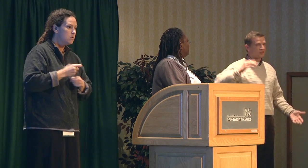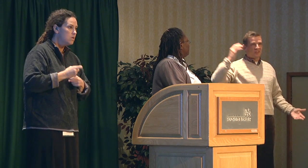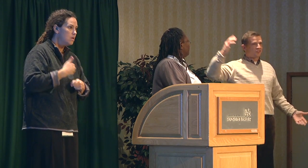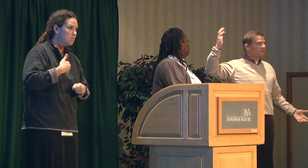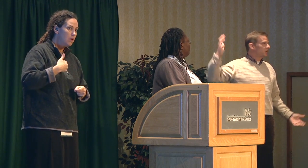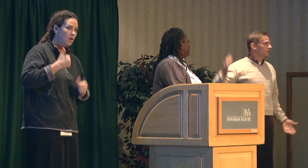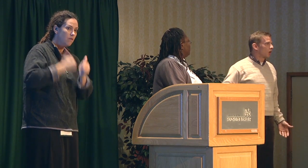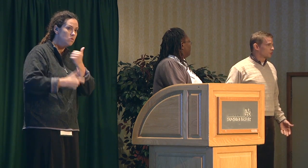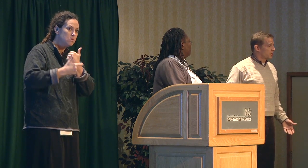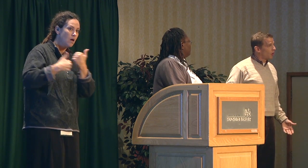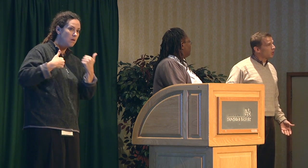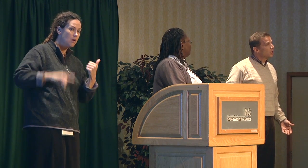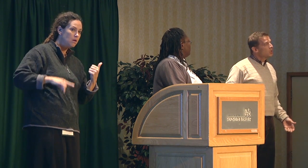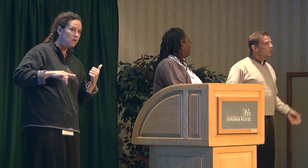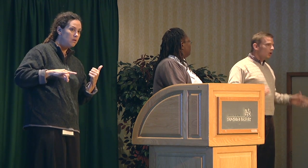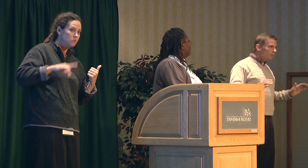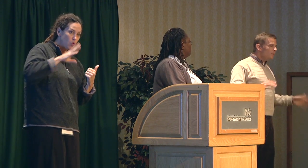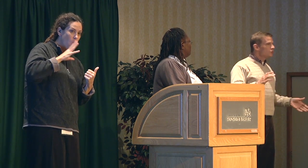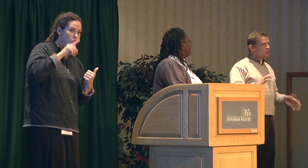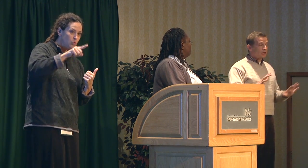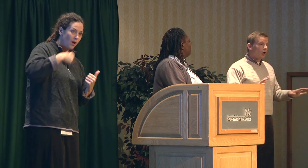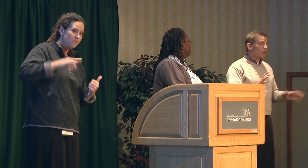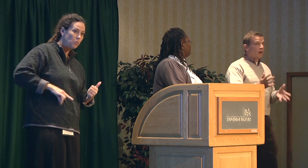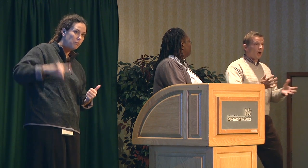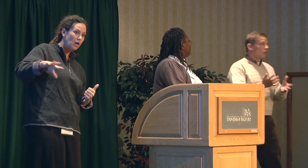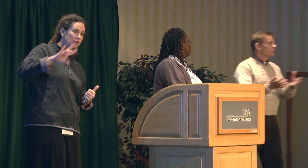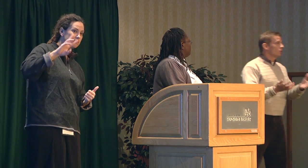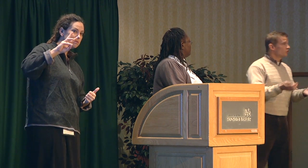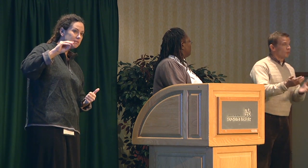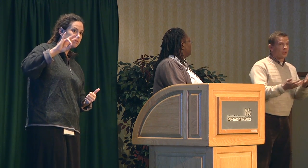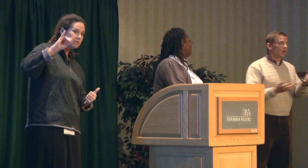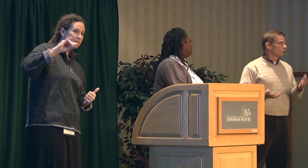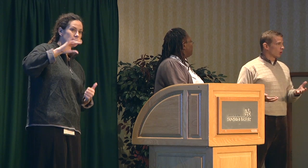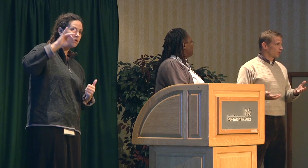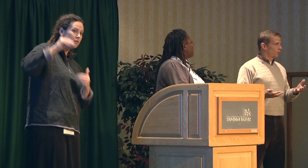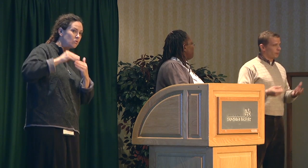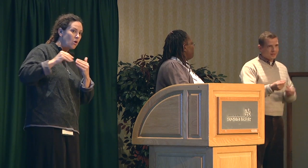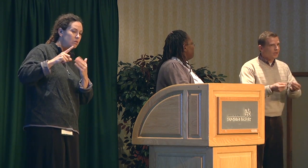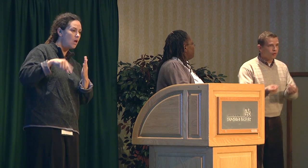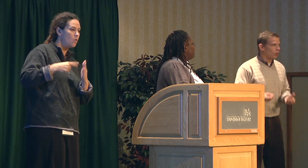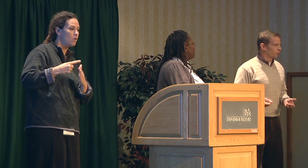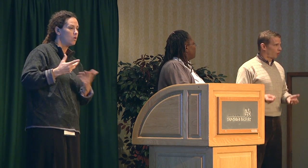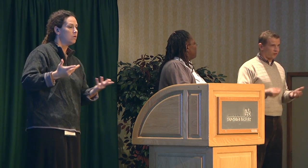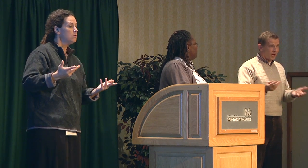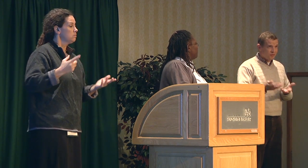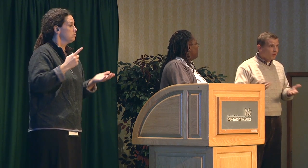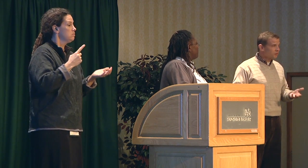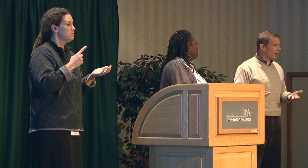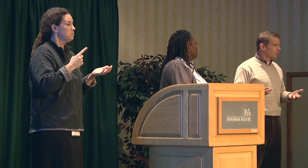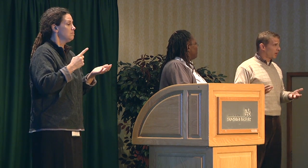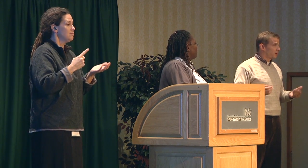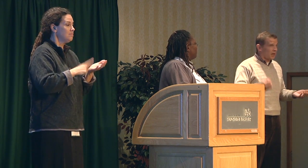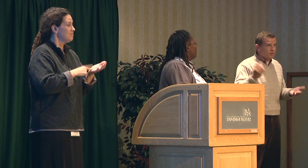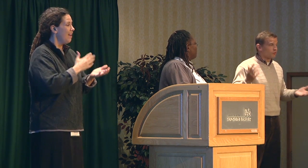to pay $60, $70, $80 an hour? Maybe you say, look, I want to be reasonable. I'd love to work with you, but I can't do notes all the time. This